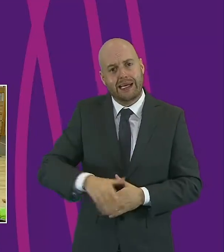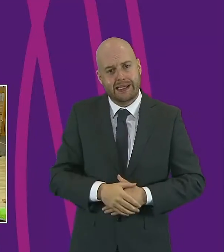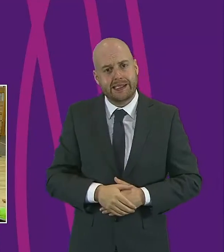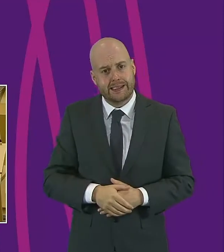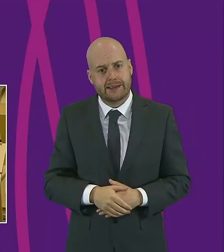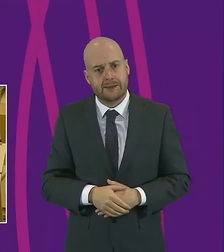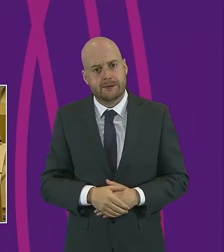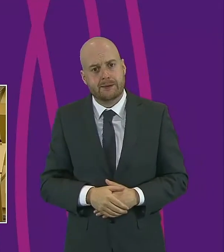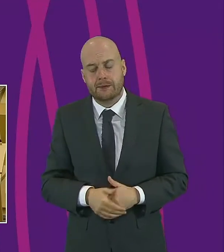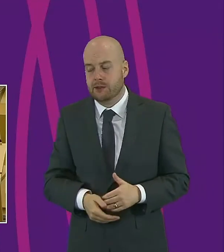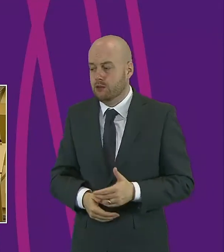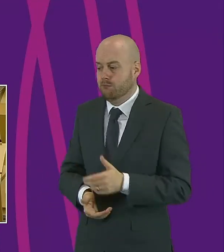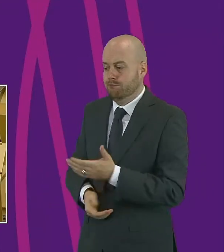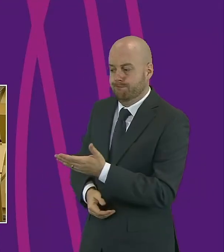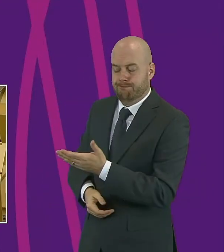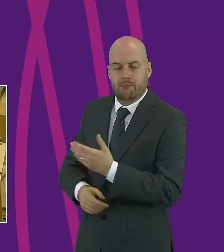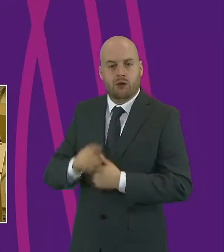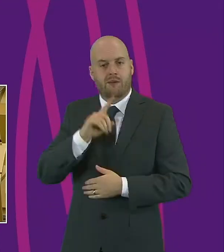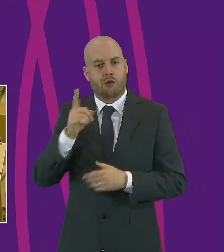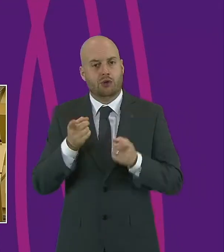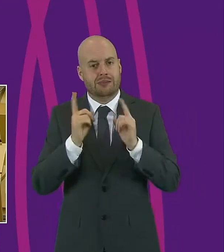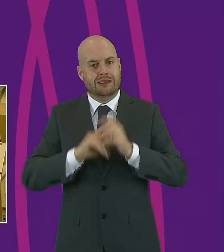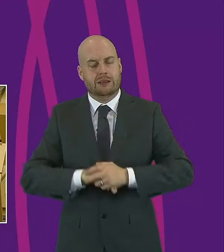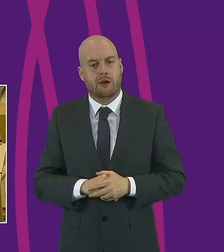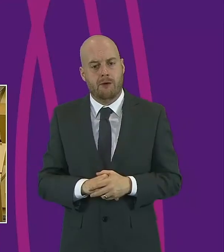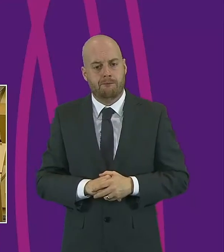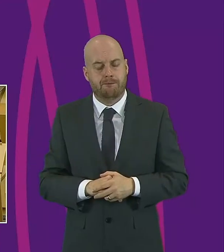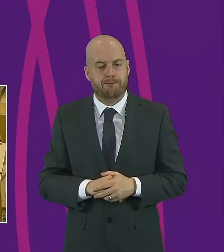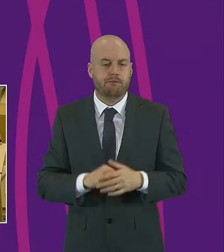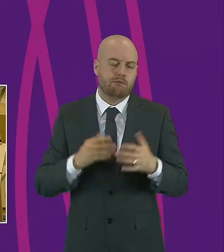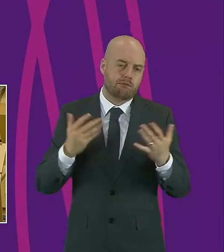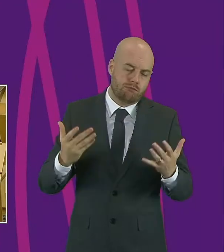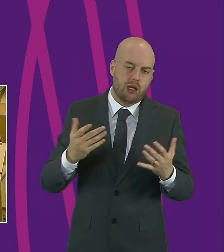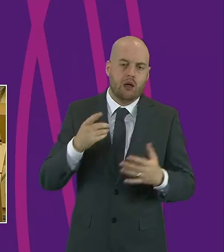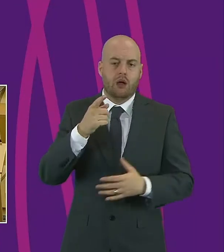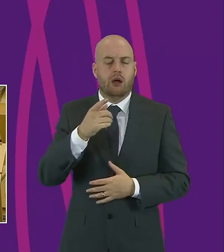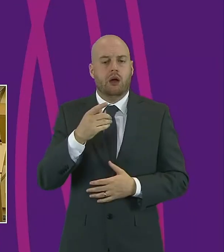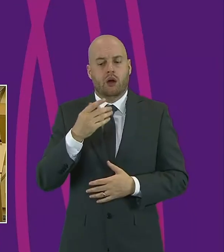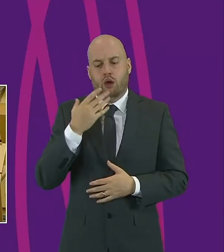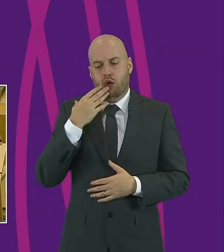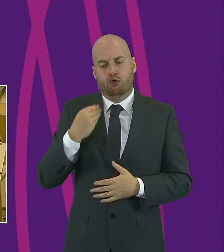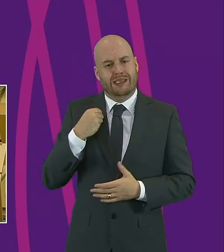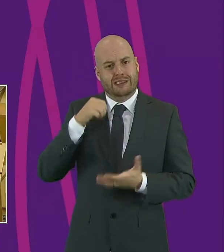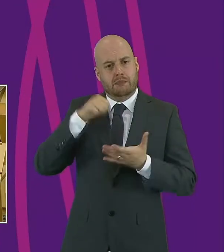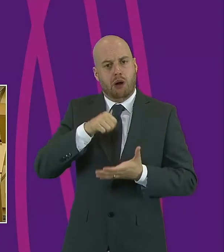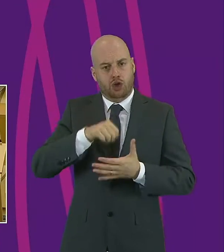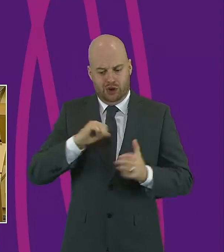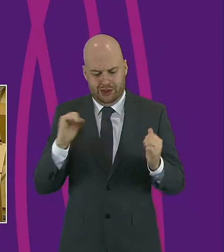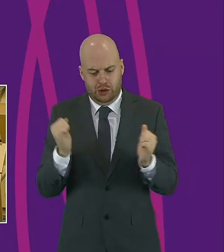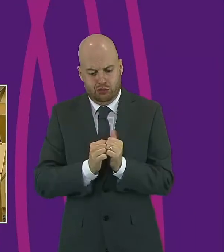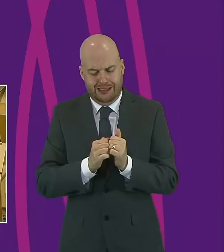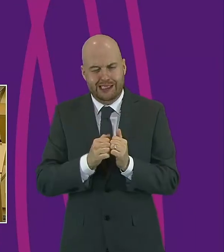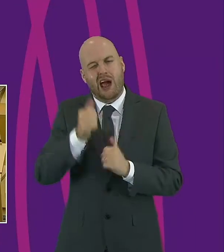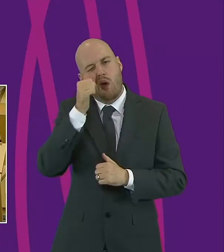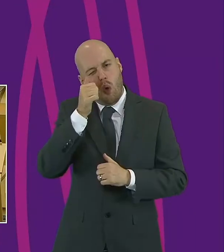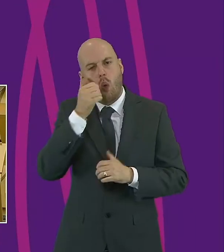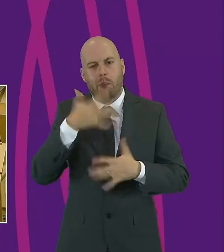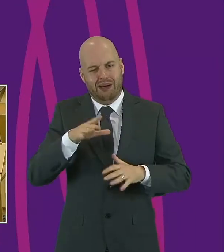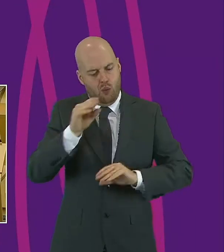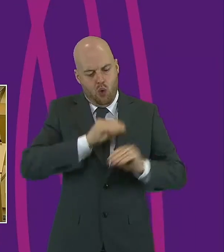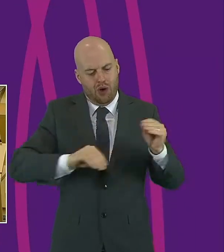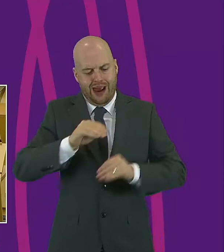the most recent budget, which I accept as pre-pandemic, we increased the policing budget by £60